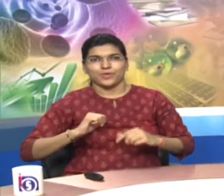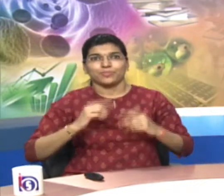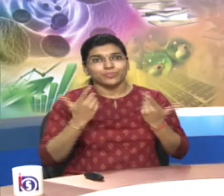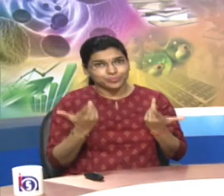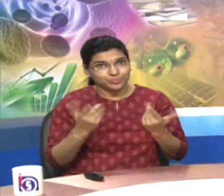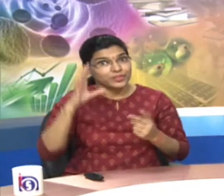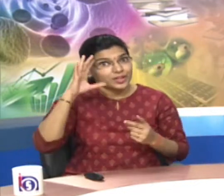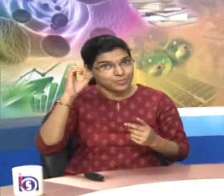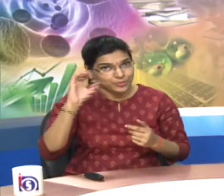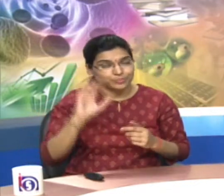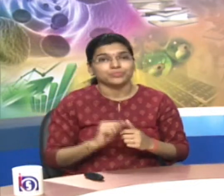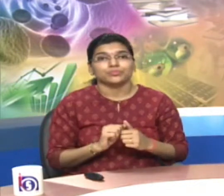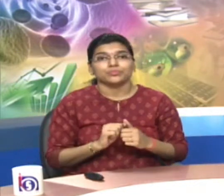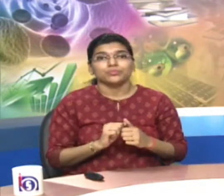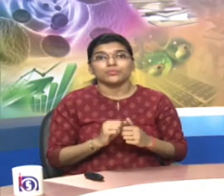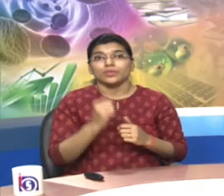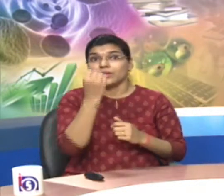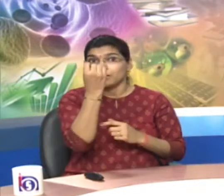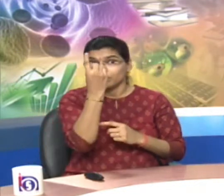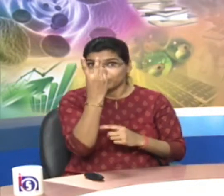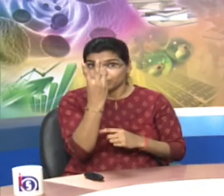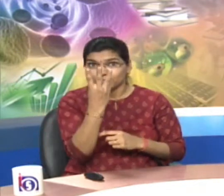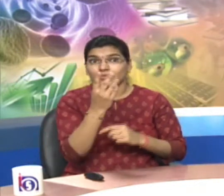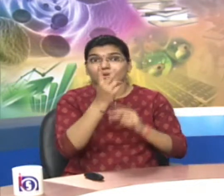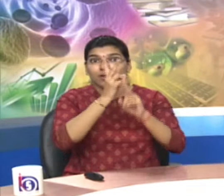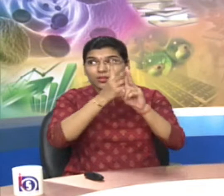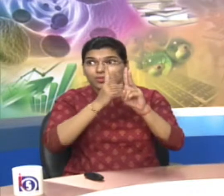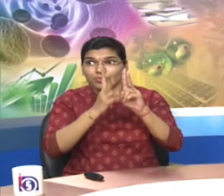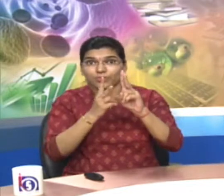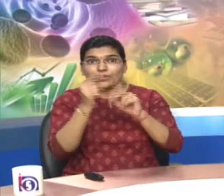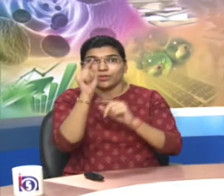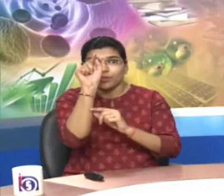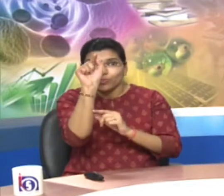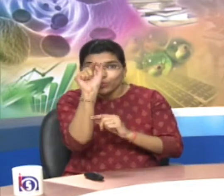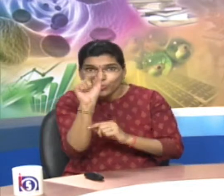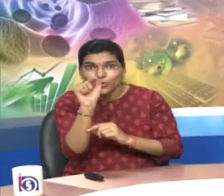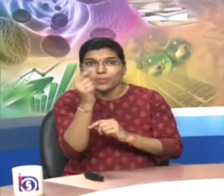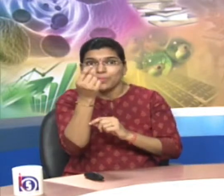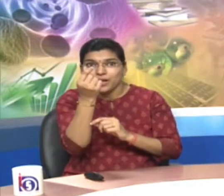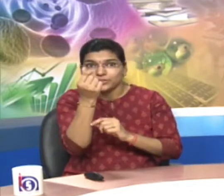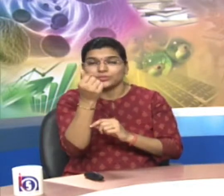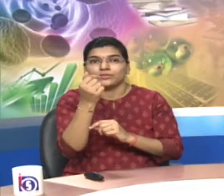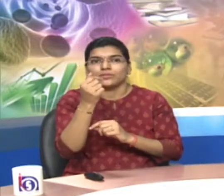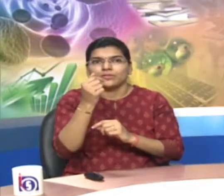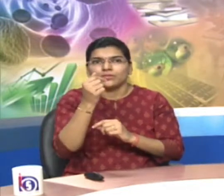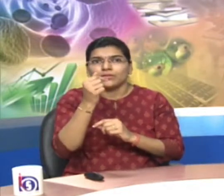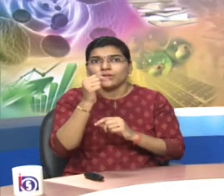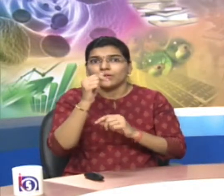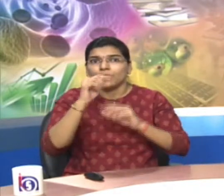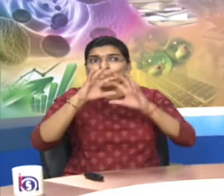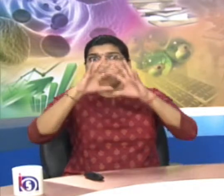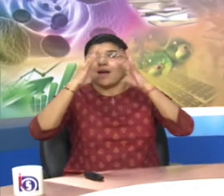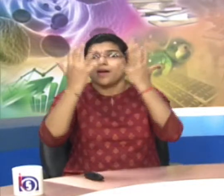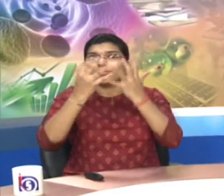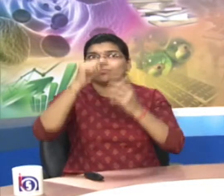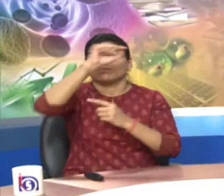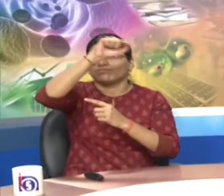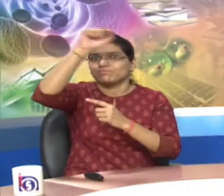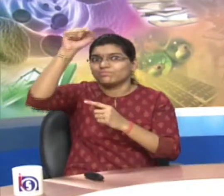the right side, in the left side, and there are different modifications like the currency we talked